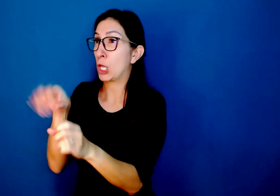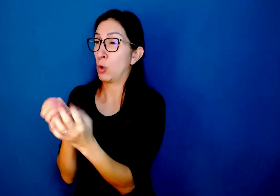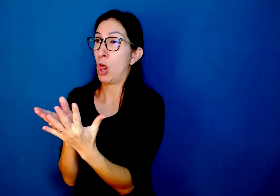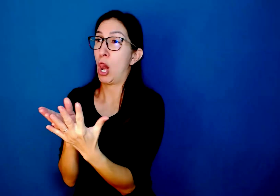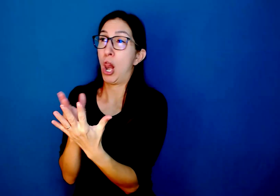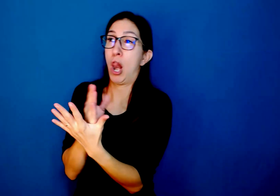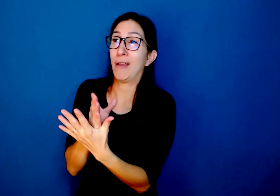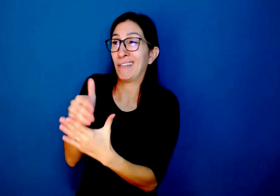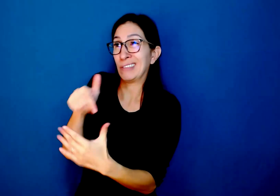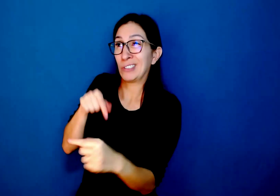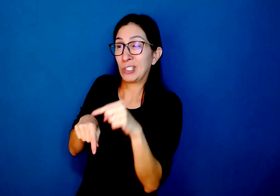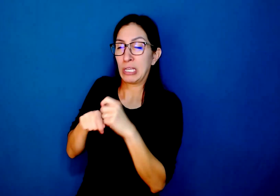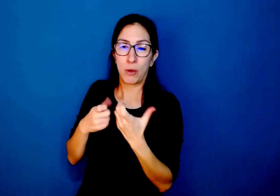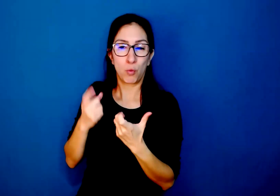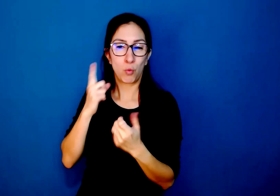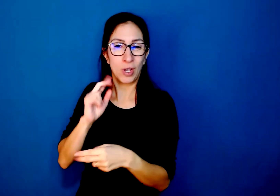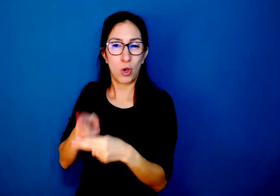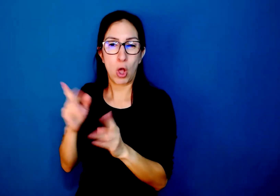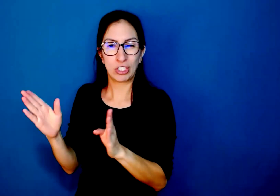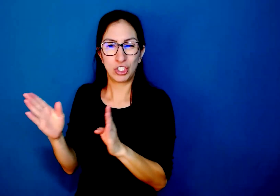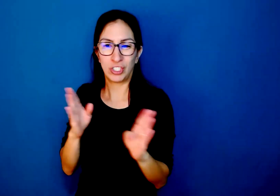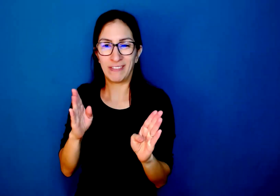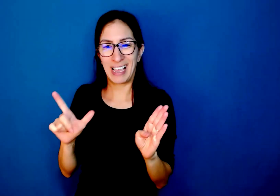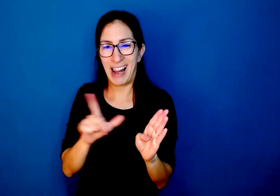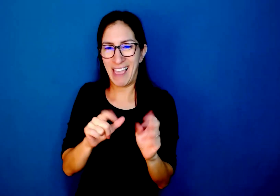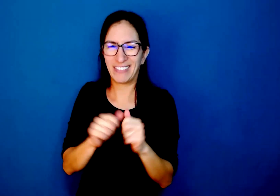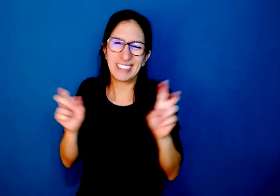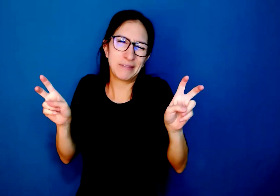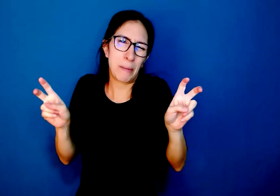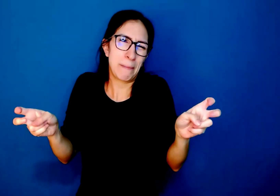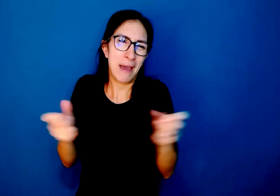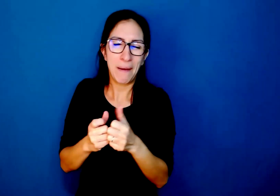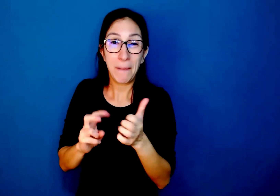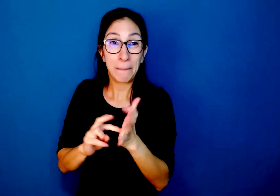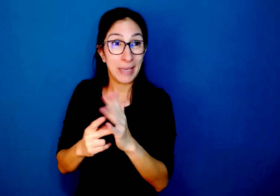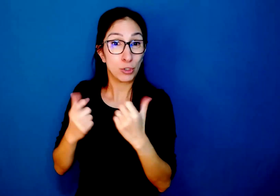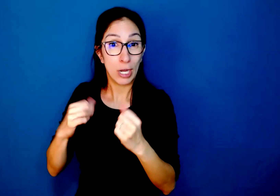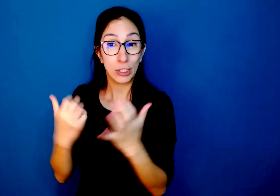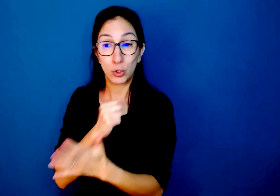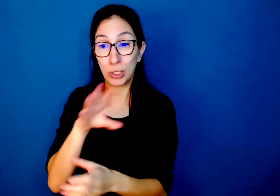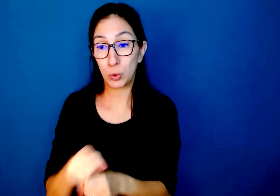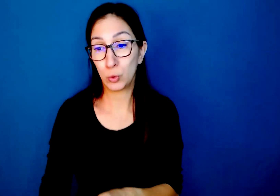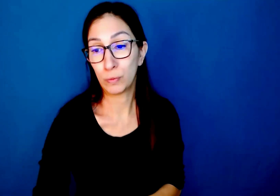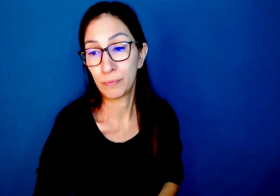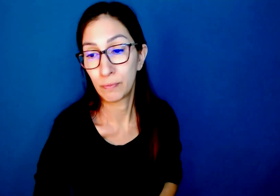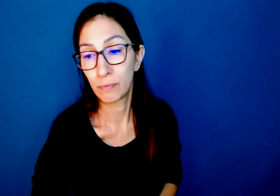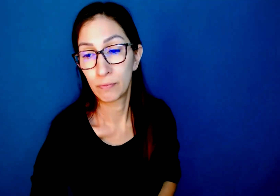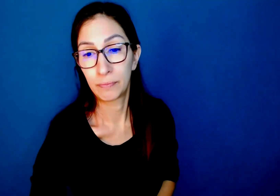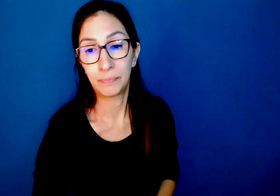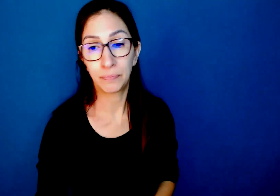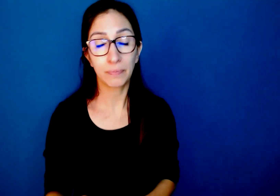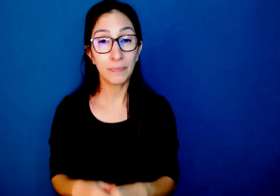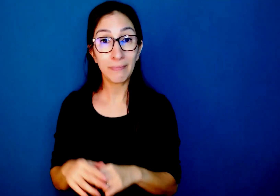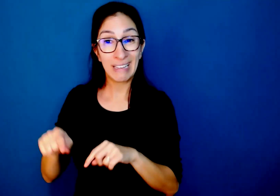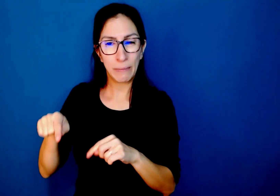think it's kind of an overused term or phrase, but if you can get it earlier in the process, looking at